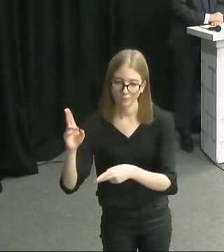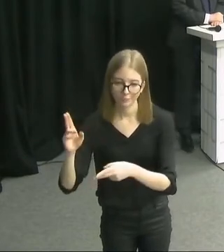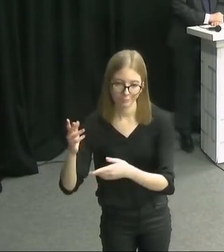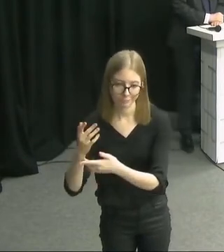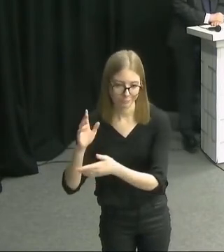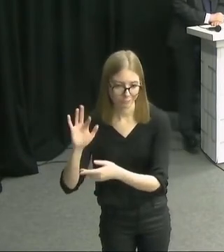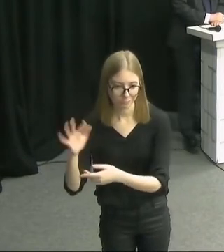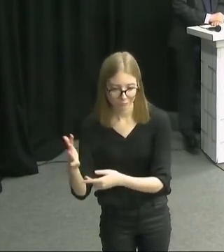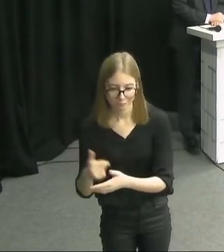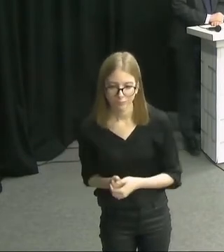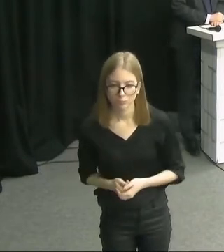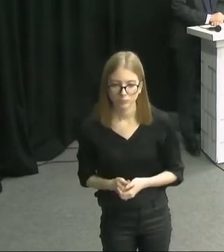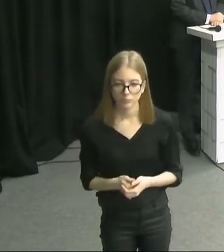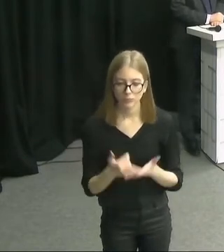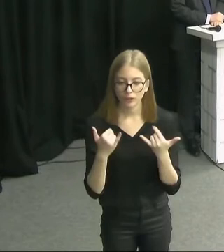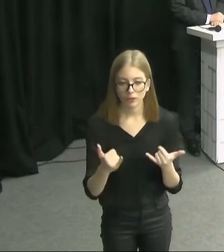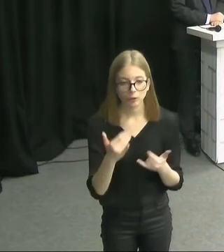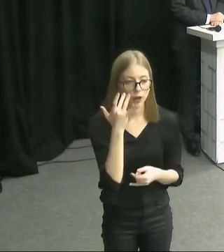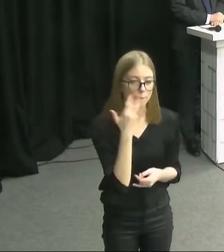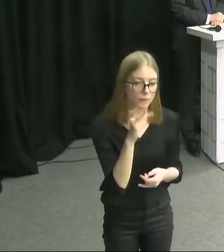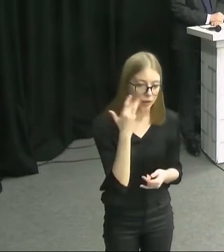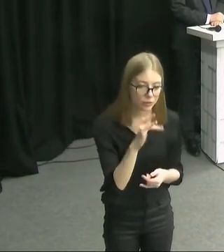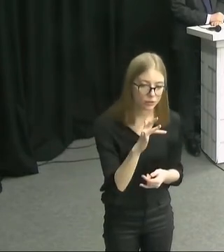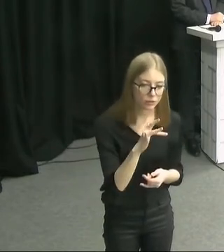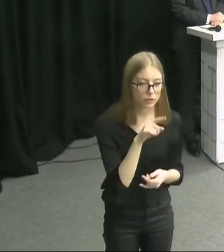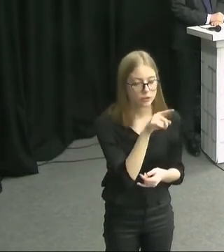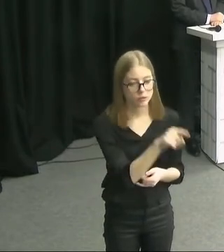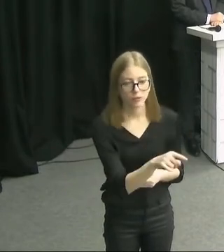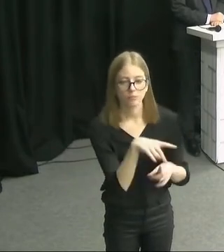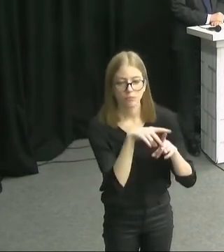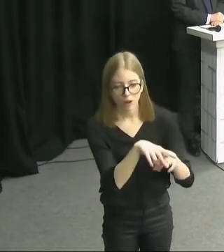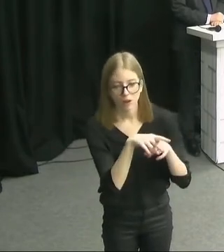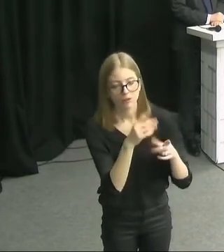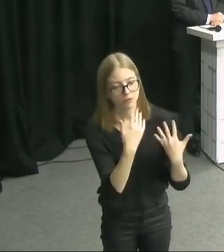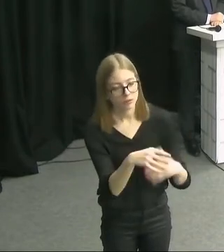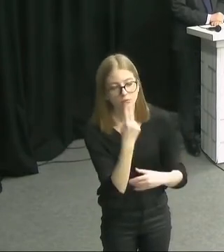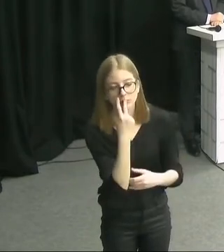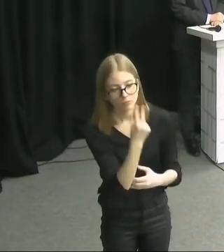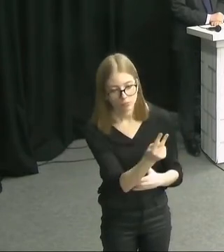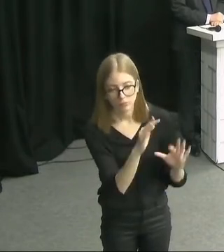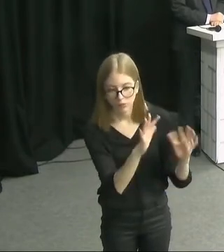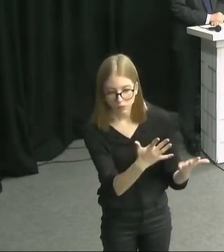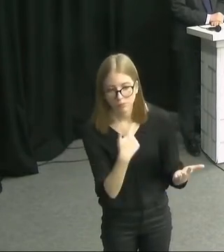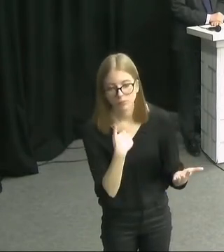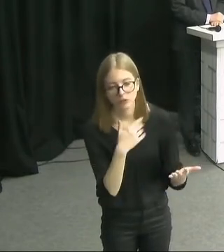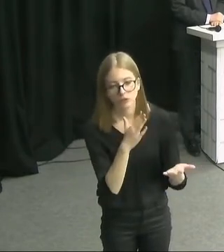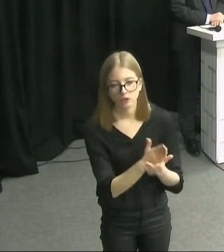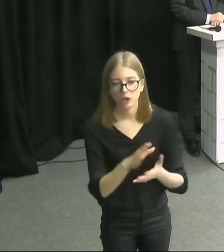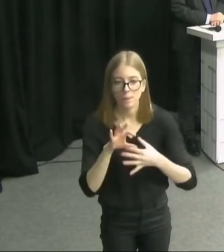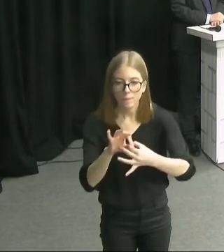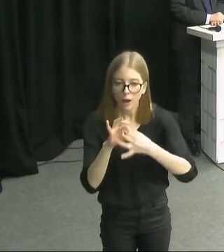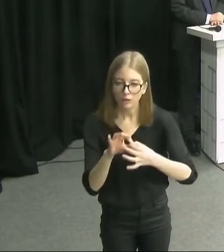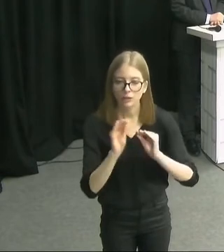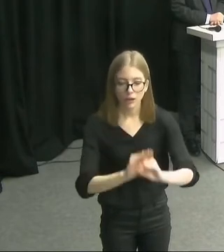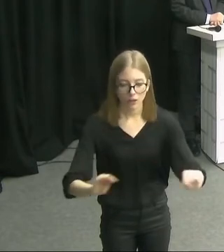we're creating a partner lecturers or partner docents, partner professors who are coming